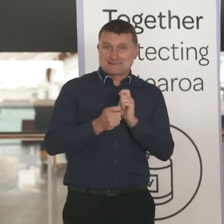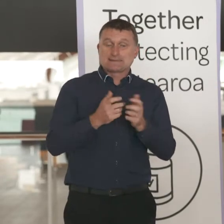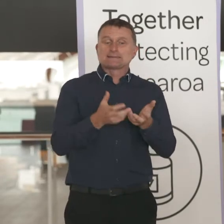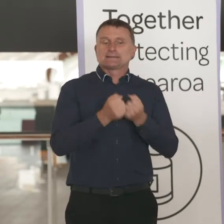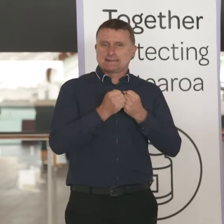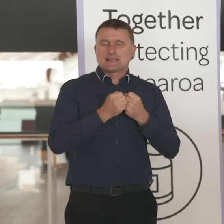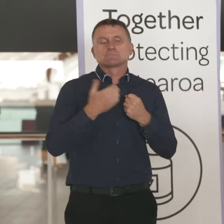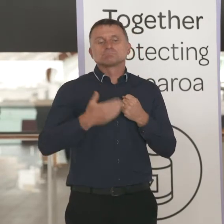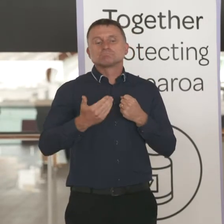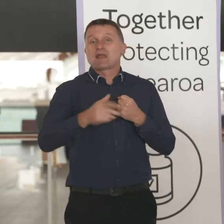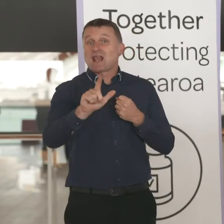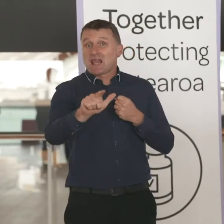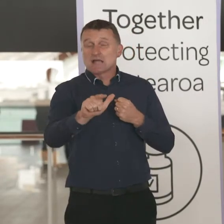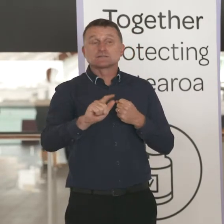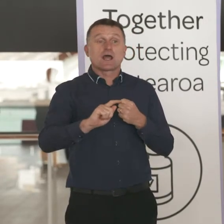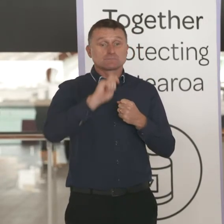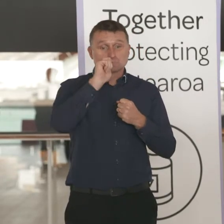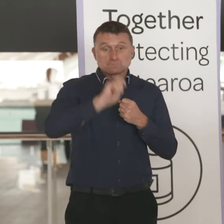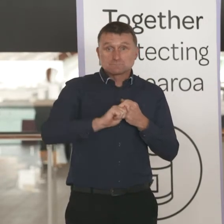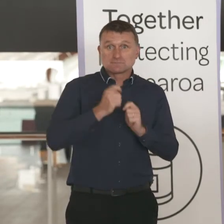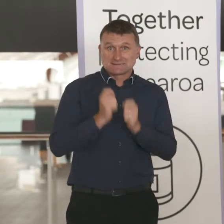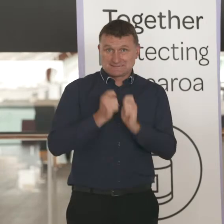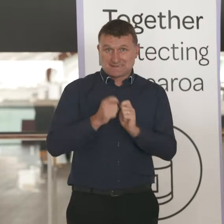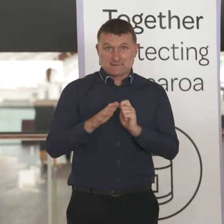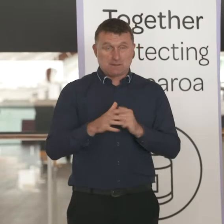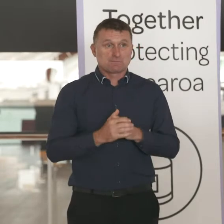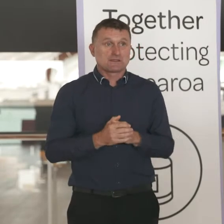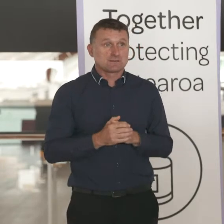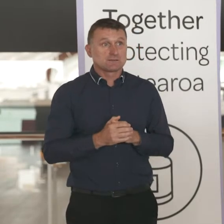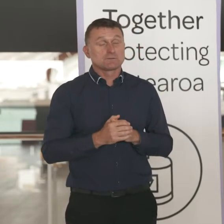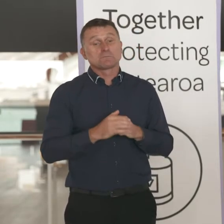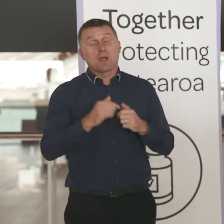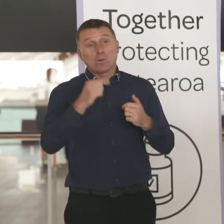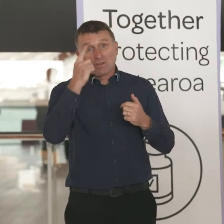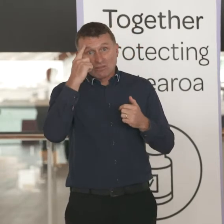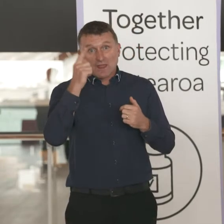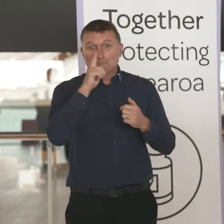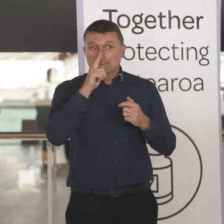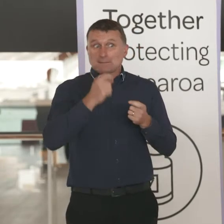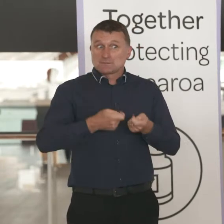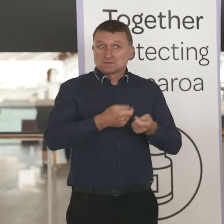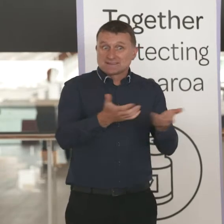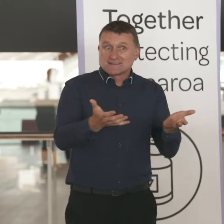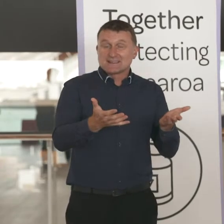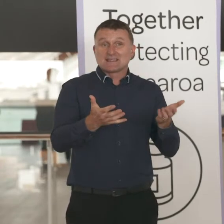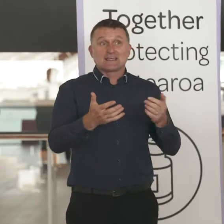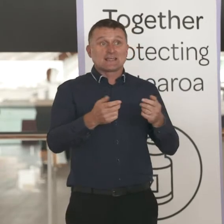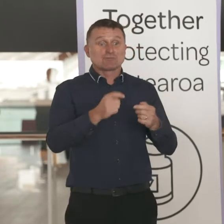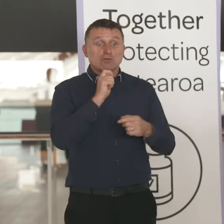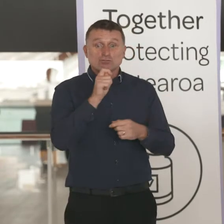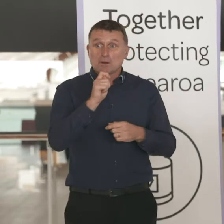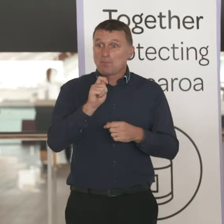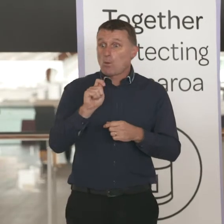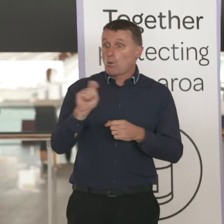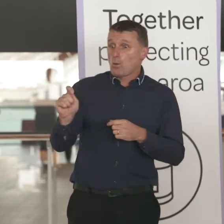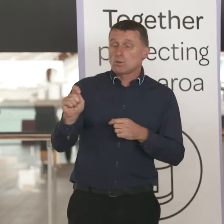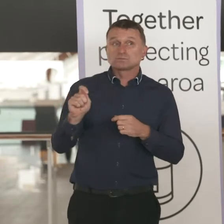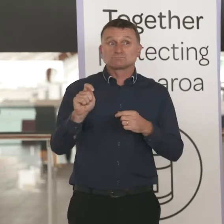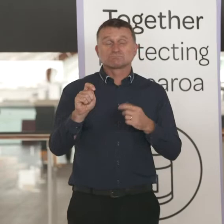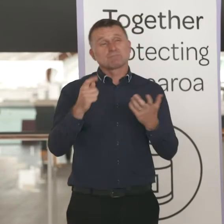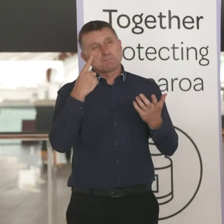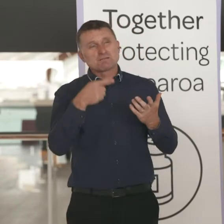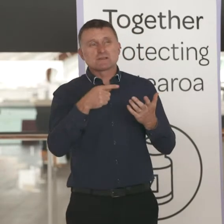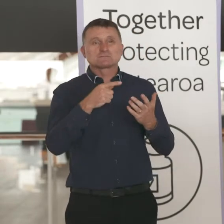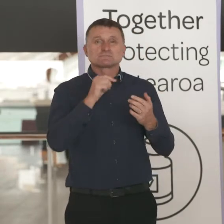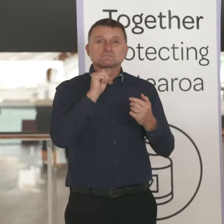thinking, are all of those tests being uploaded, especially the ones where people are negative? They may think that's not